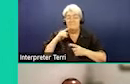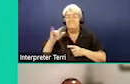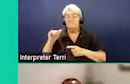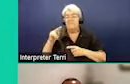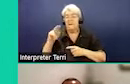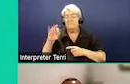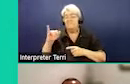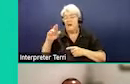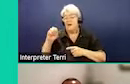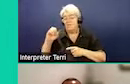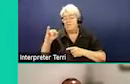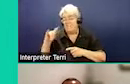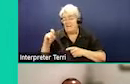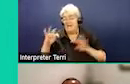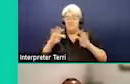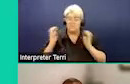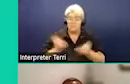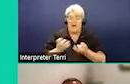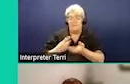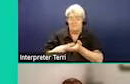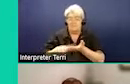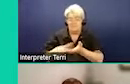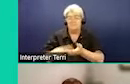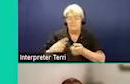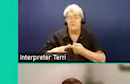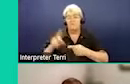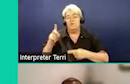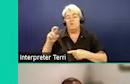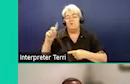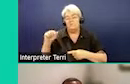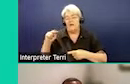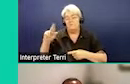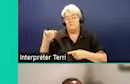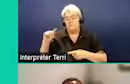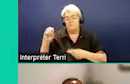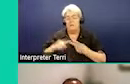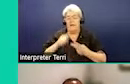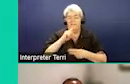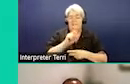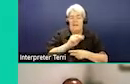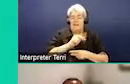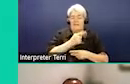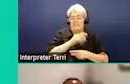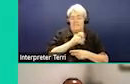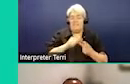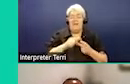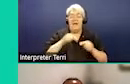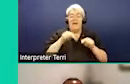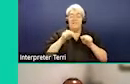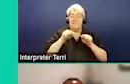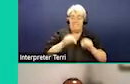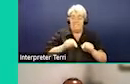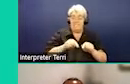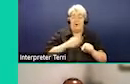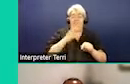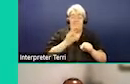Samhsa, Dr. Delphin Rittman, and our CEO, Dan Gillison. It happens right after this call on Wednesday,